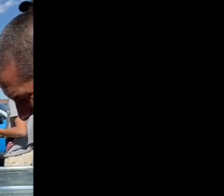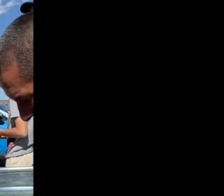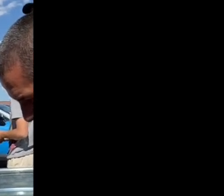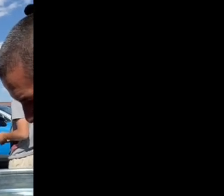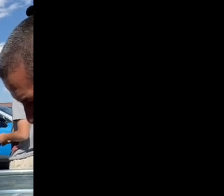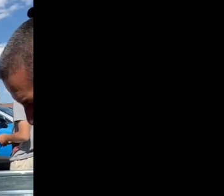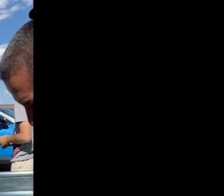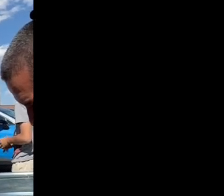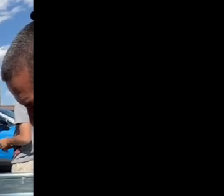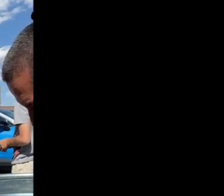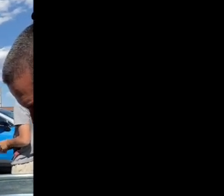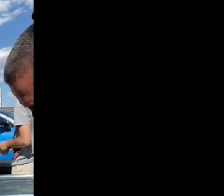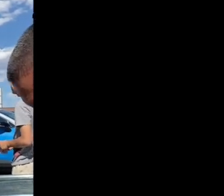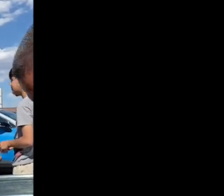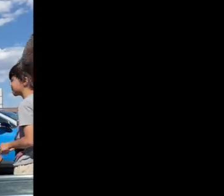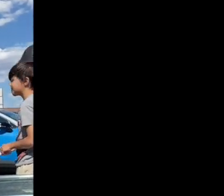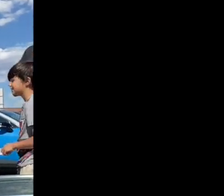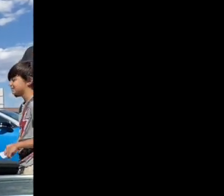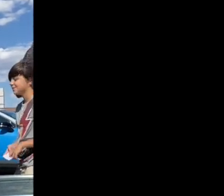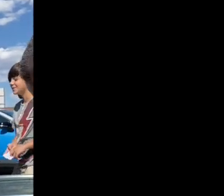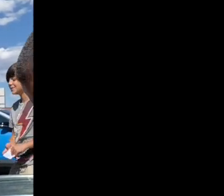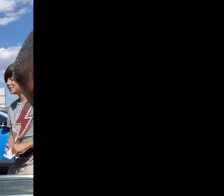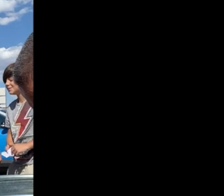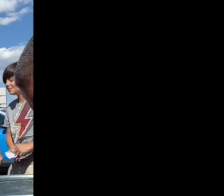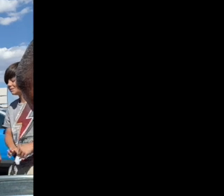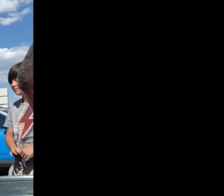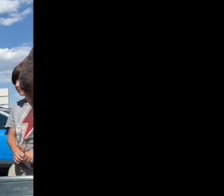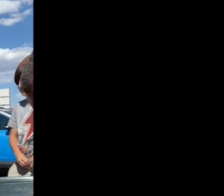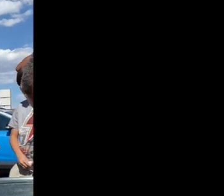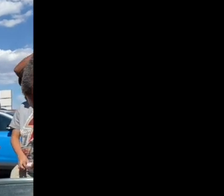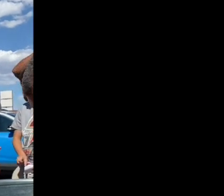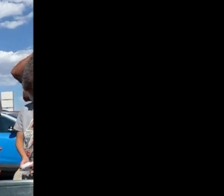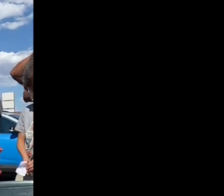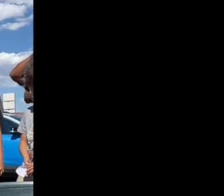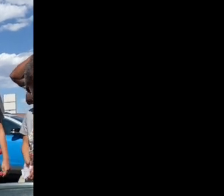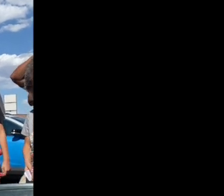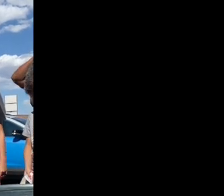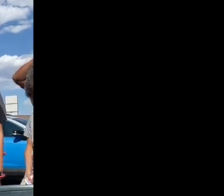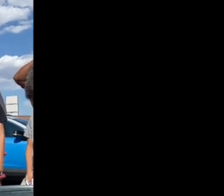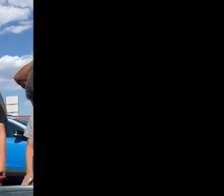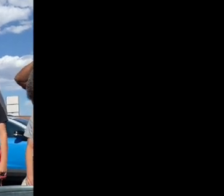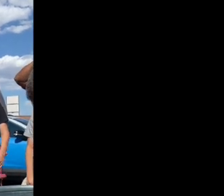faith? God. Yes, indeed. Grab your notes. Grab your notes.